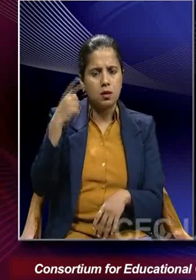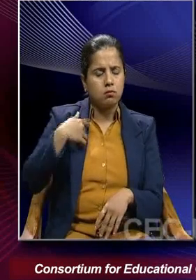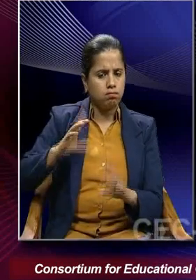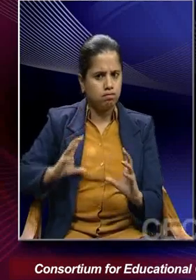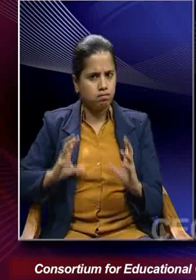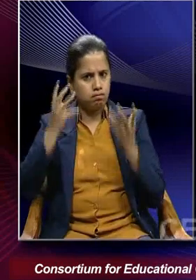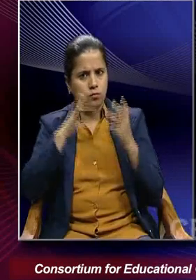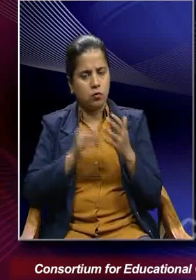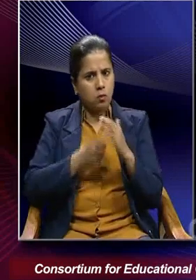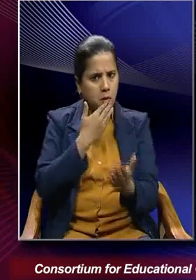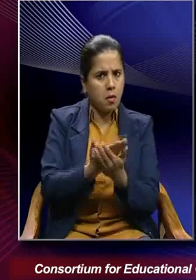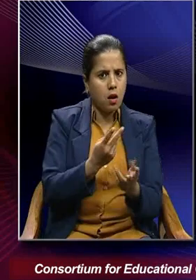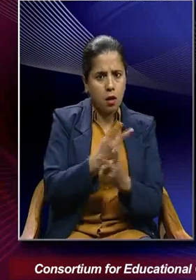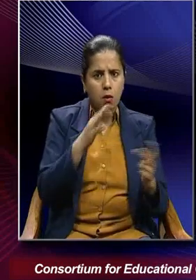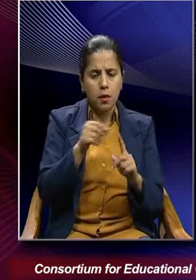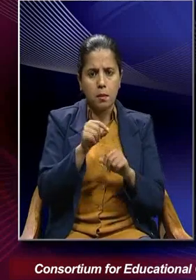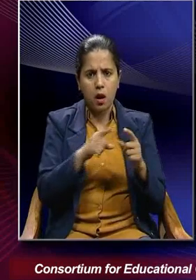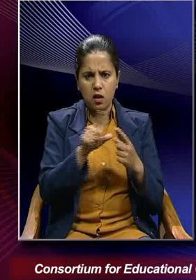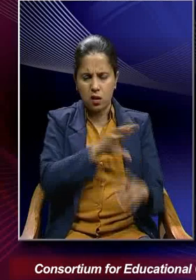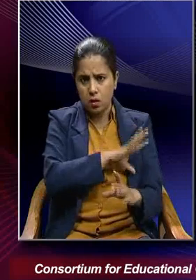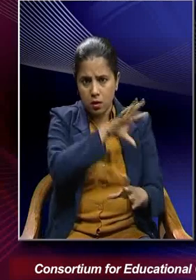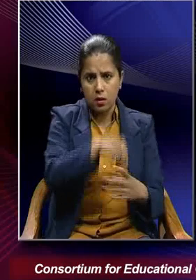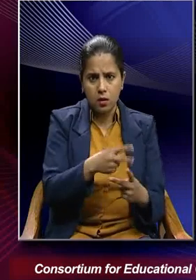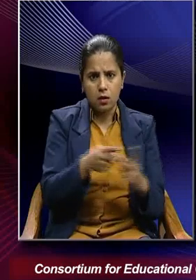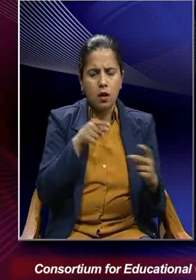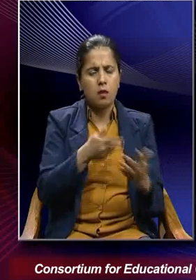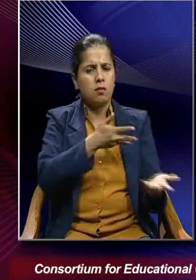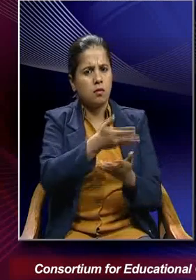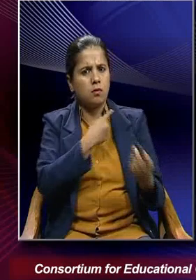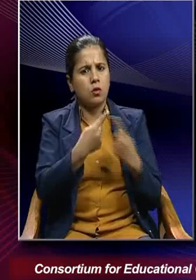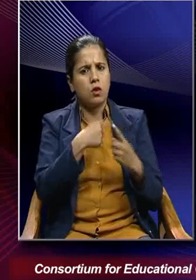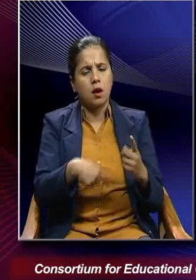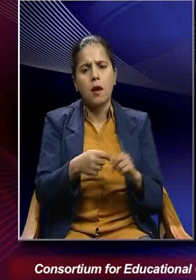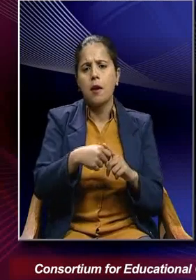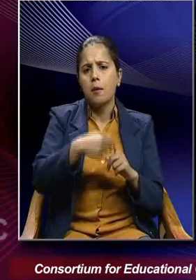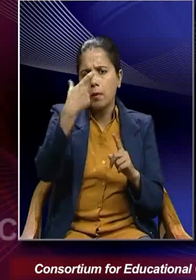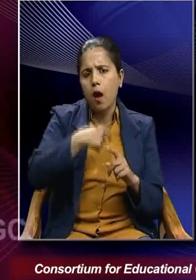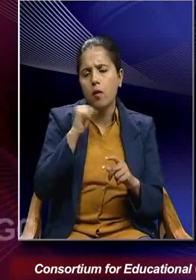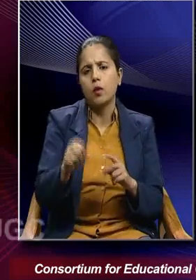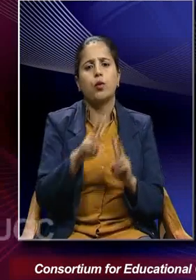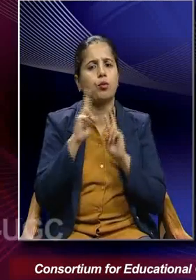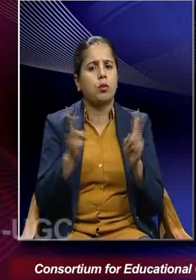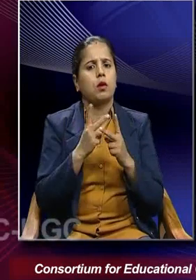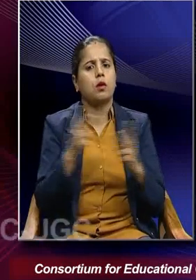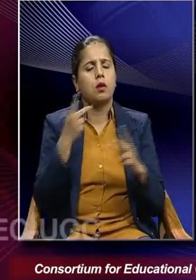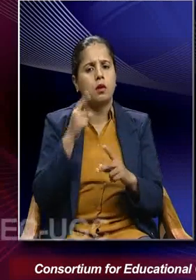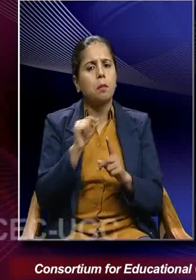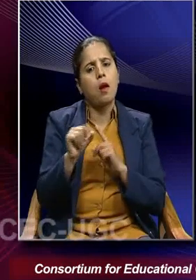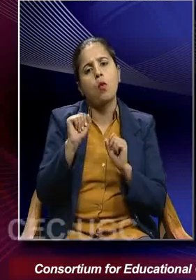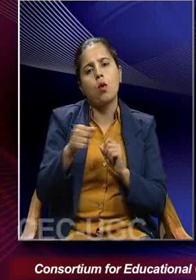regarding the proposal of partition, Patel engaged him in frank discussion in private meetings over what he saw as